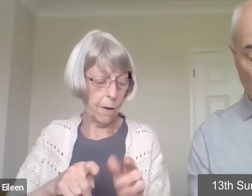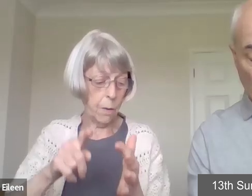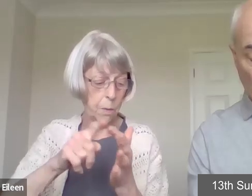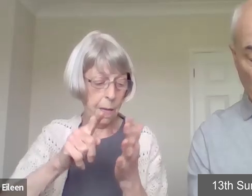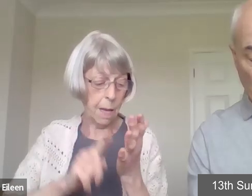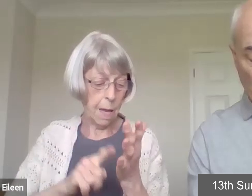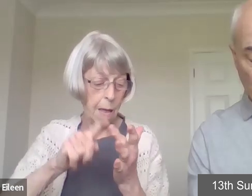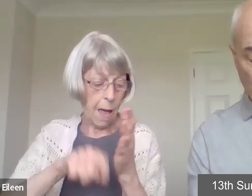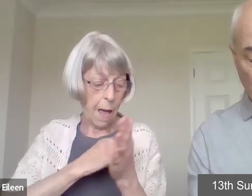followed Elijah,